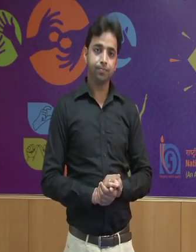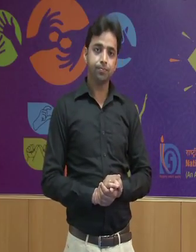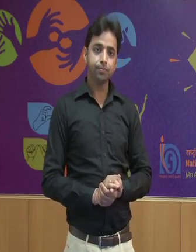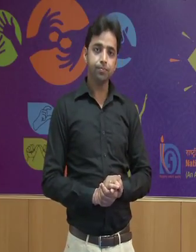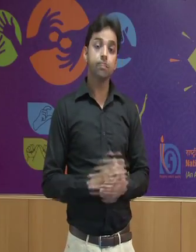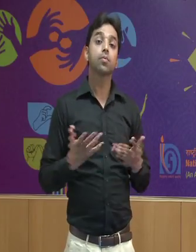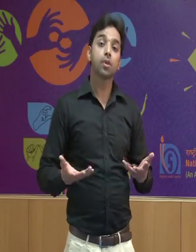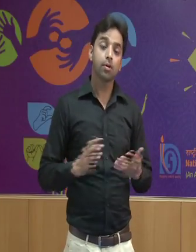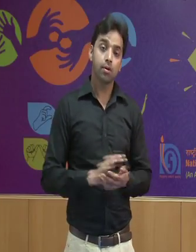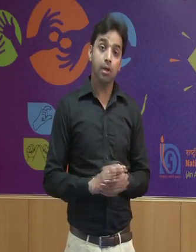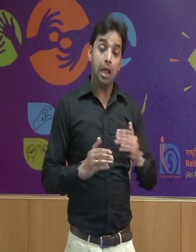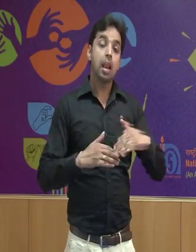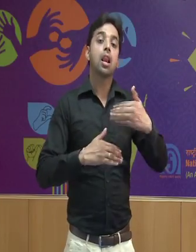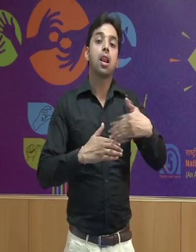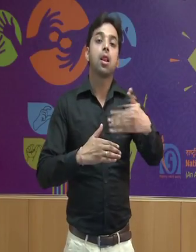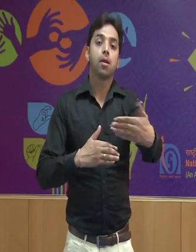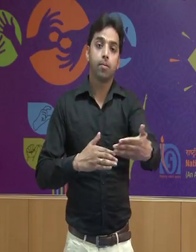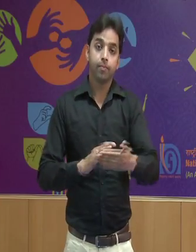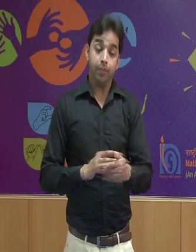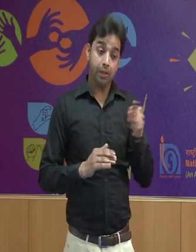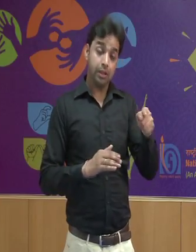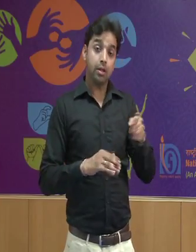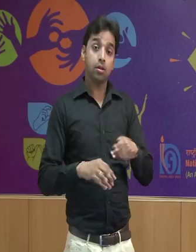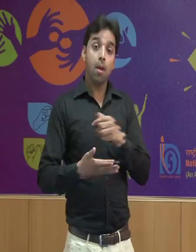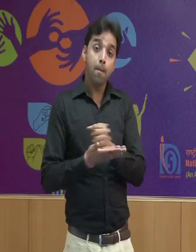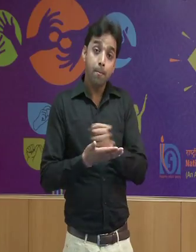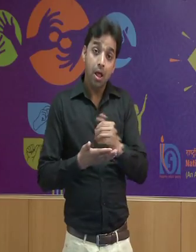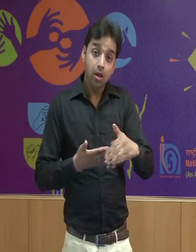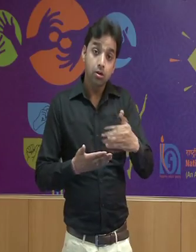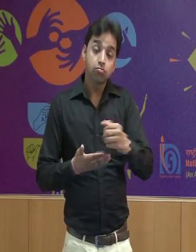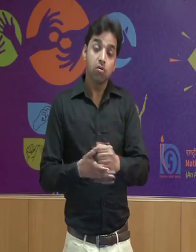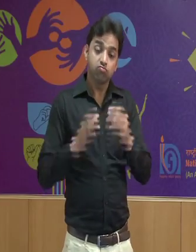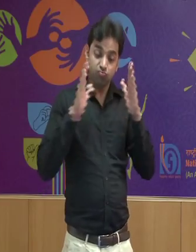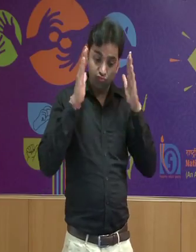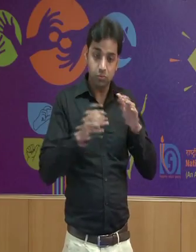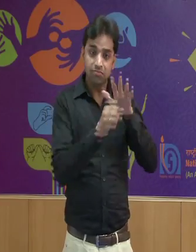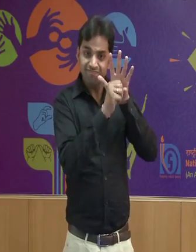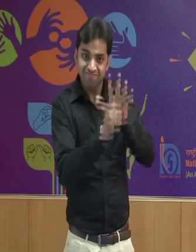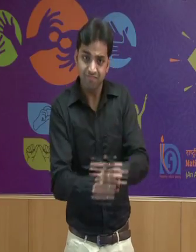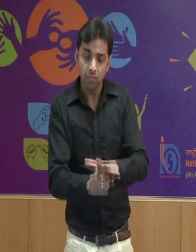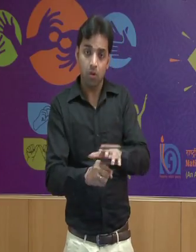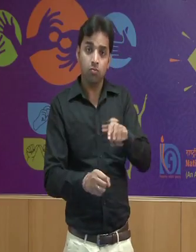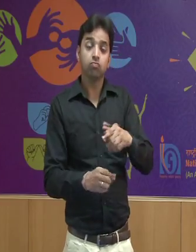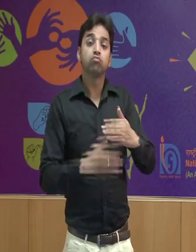However, later this practice was forced upon the parents of the girl,